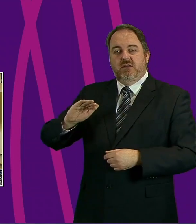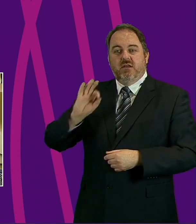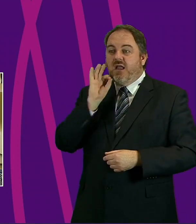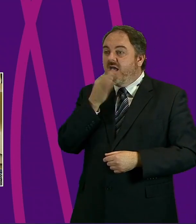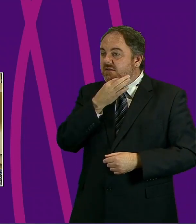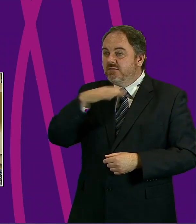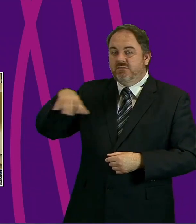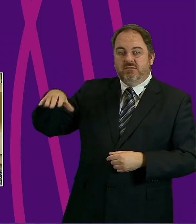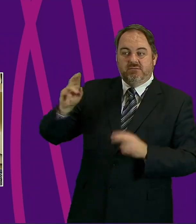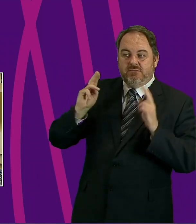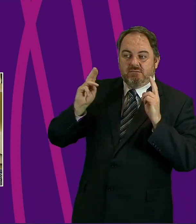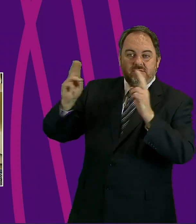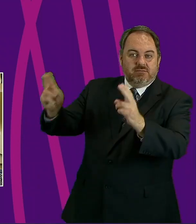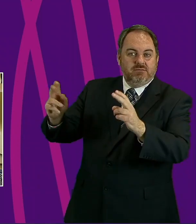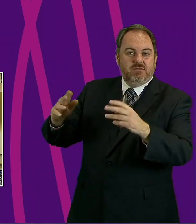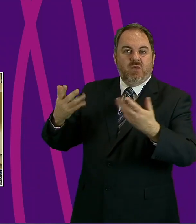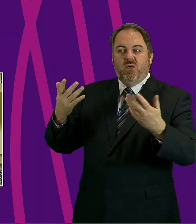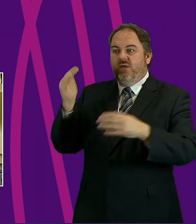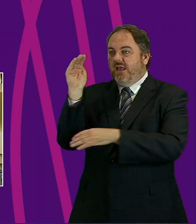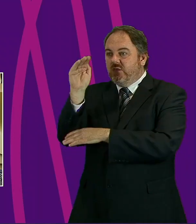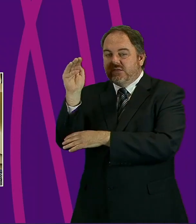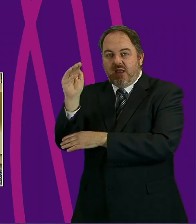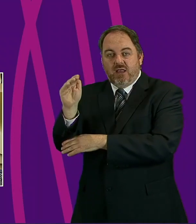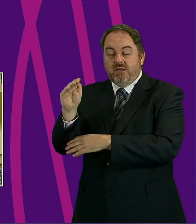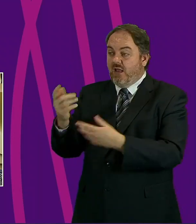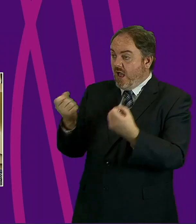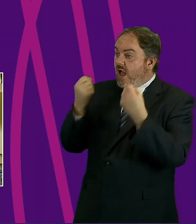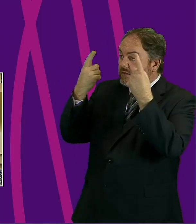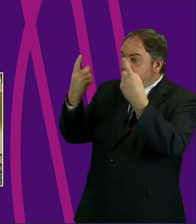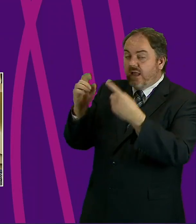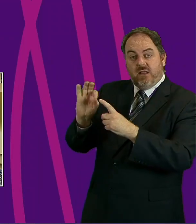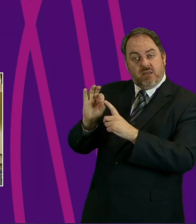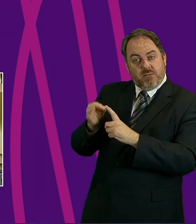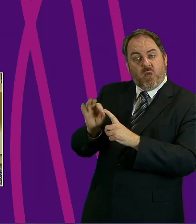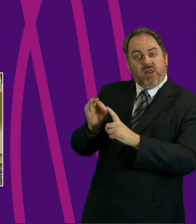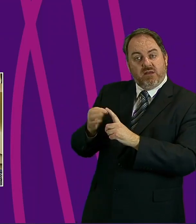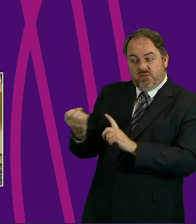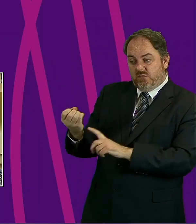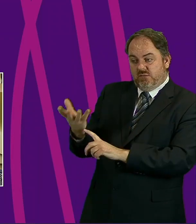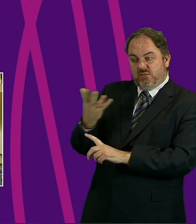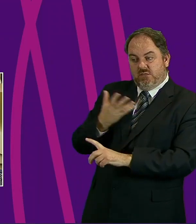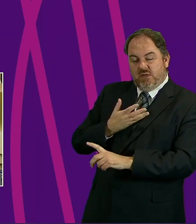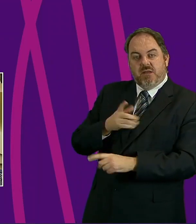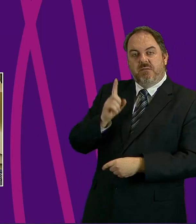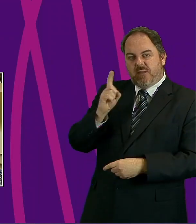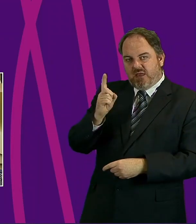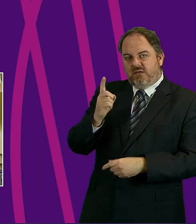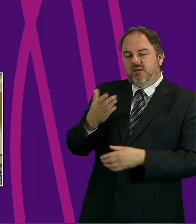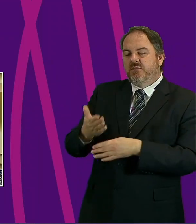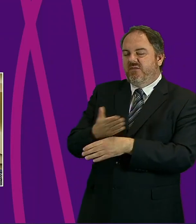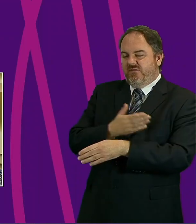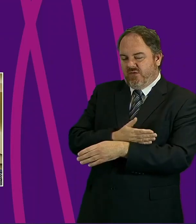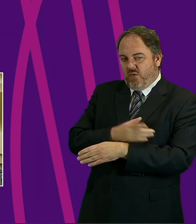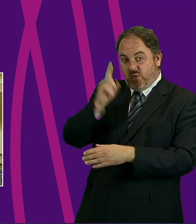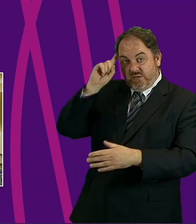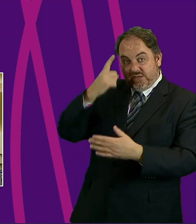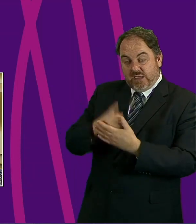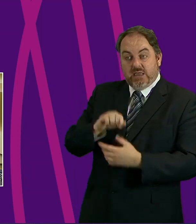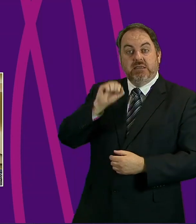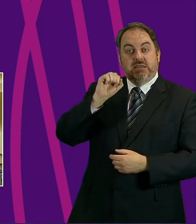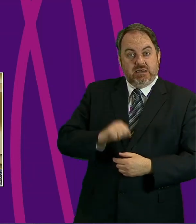in more detail. So I absolutely see where John Mason is coming from, but we have to, in all of these issues, consider all of the